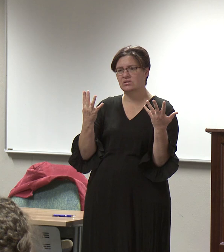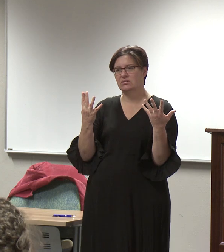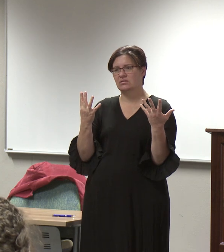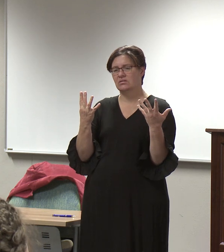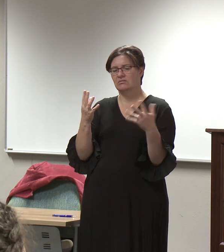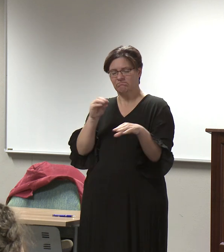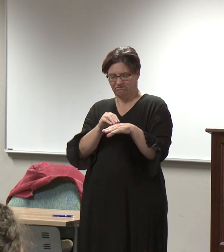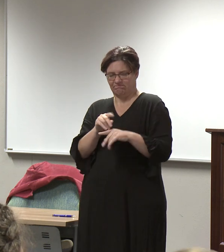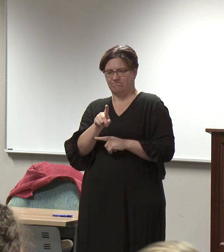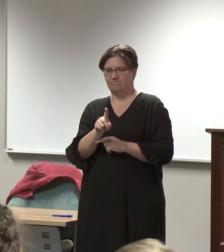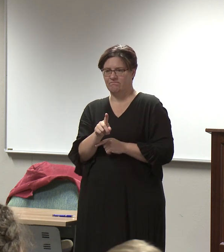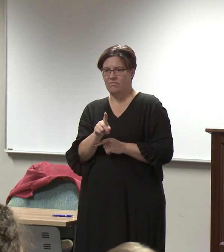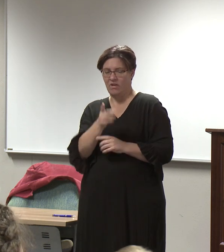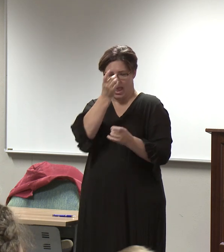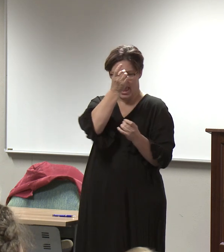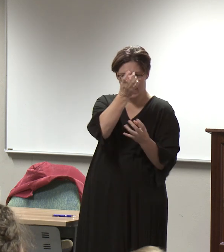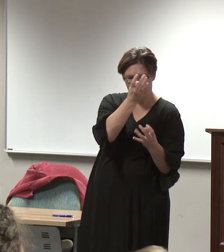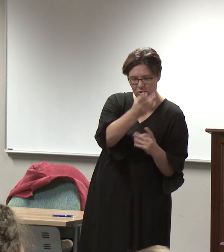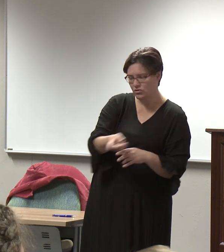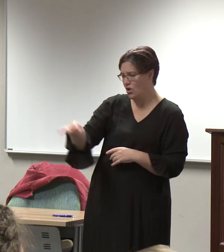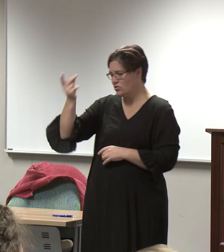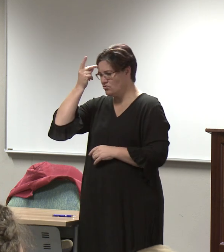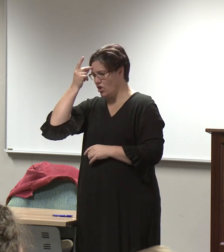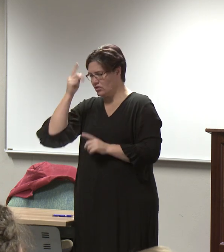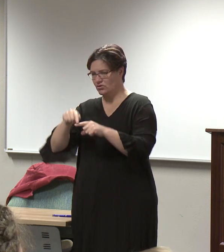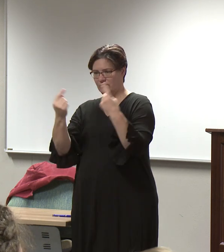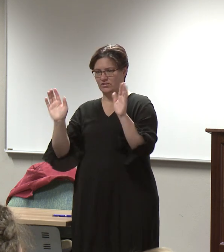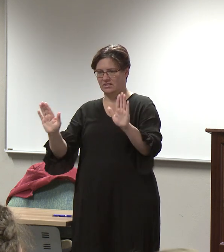ones between information and knowledge.